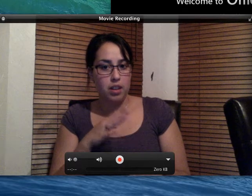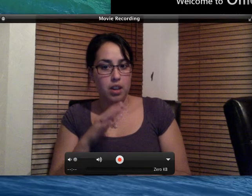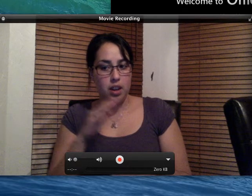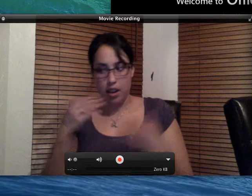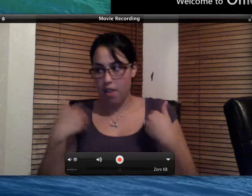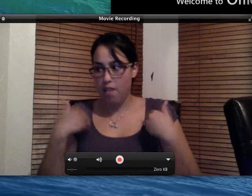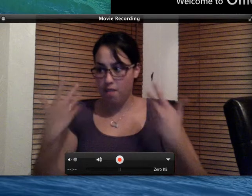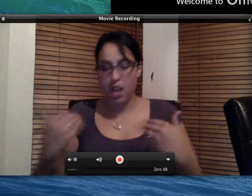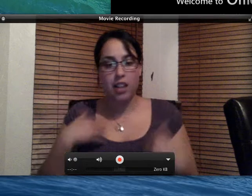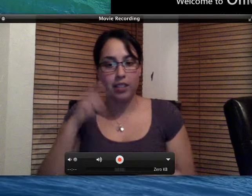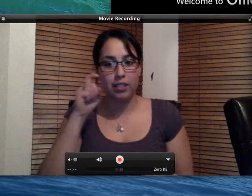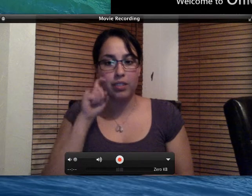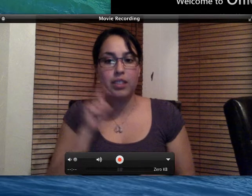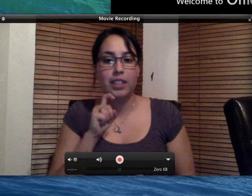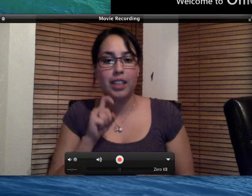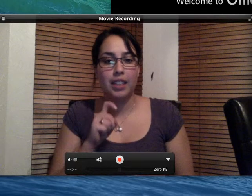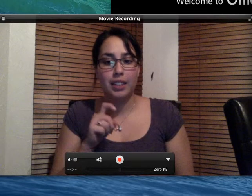connoisseur.